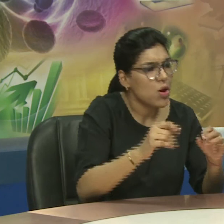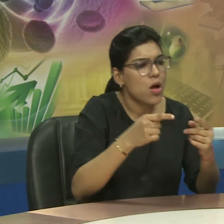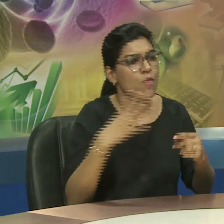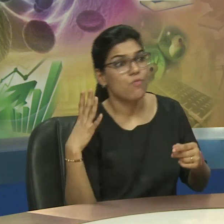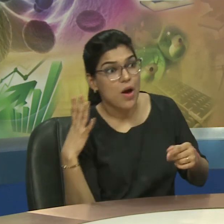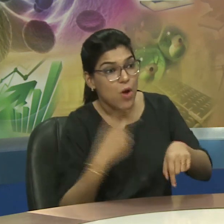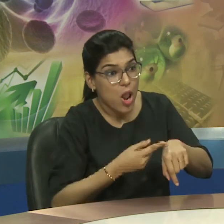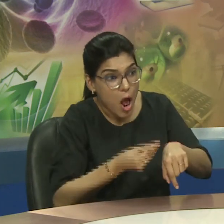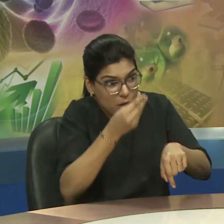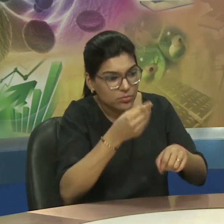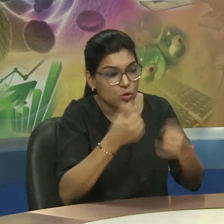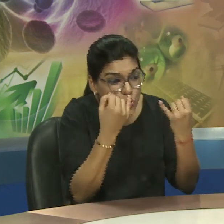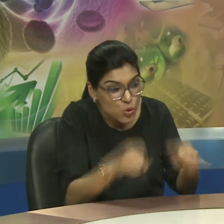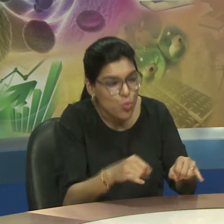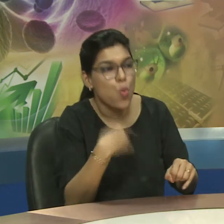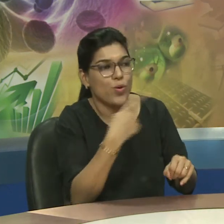during voyage.